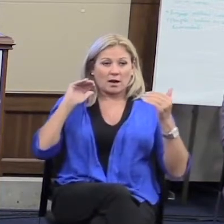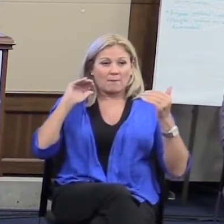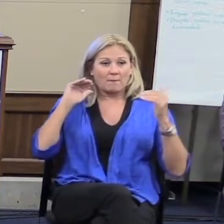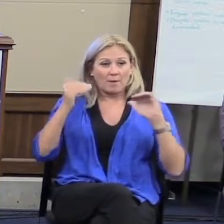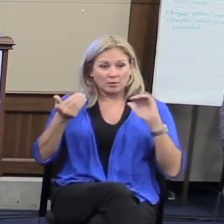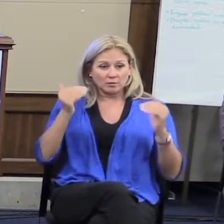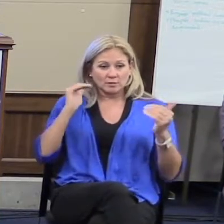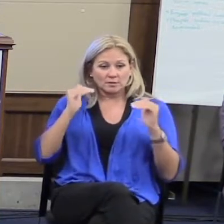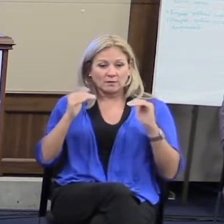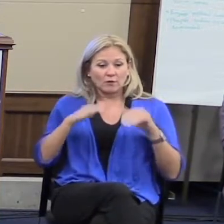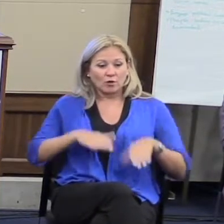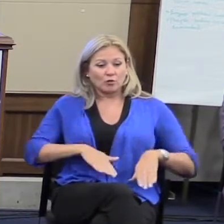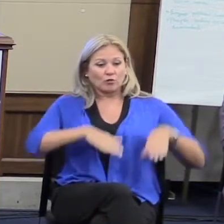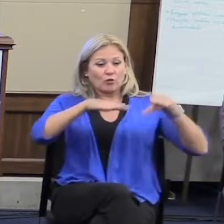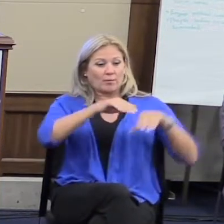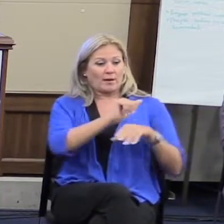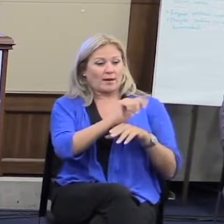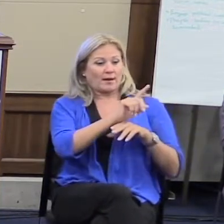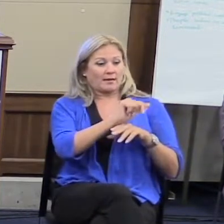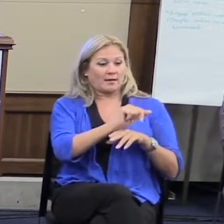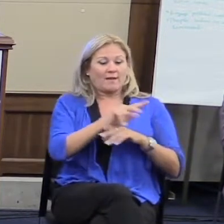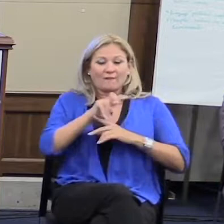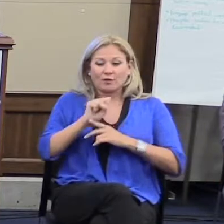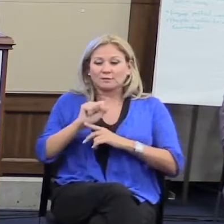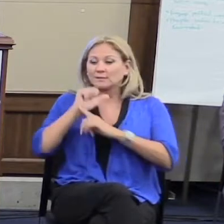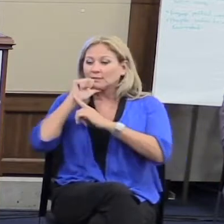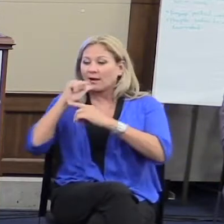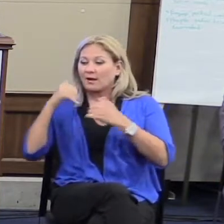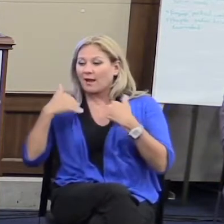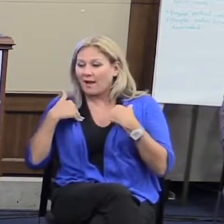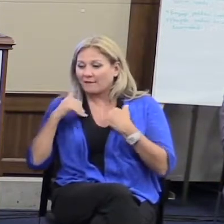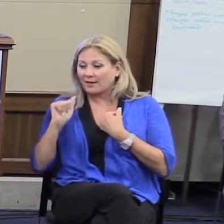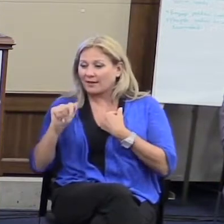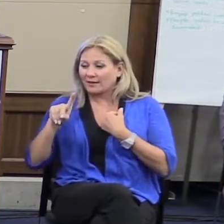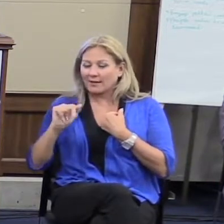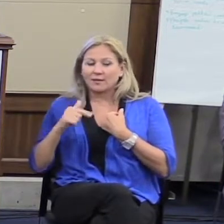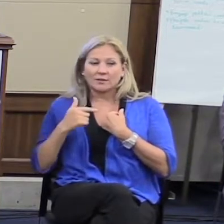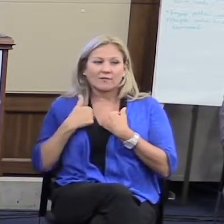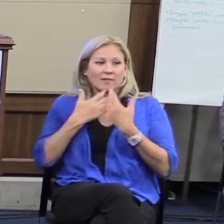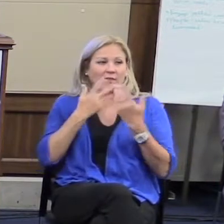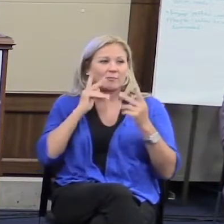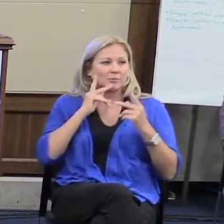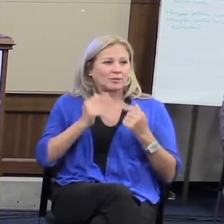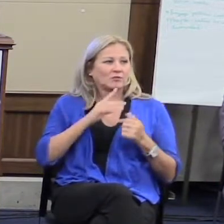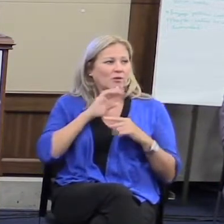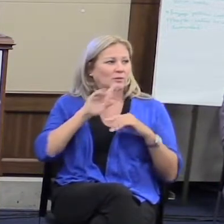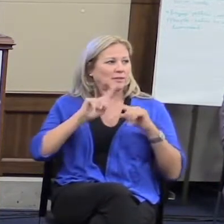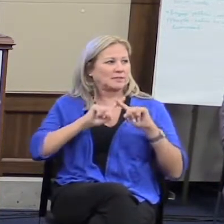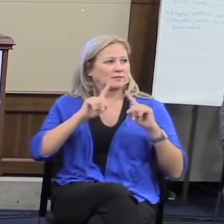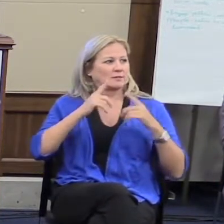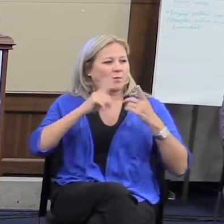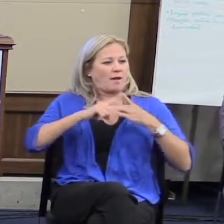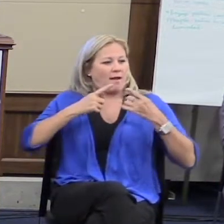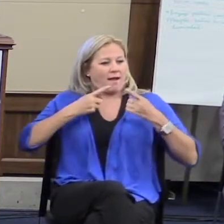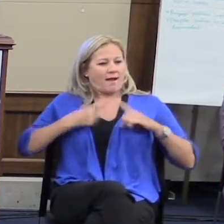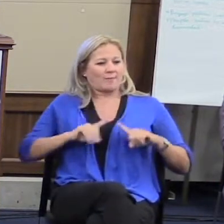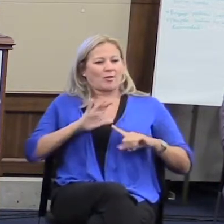of, growing up with the ADA versus not growing up with the ADA, because you have a lot of people who talk about the difference of what happened to